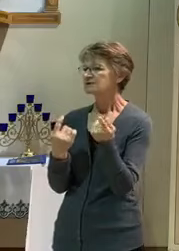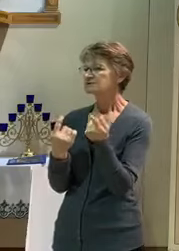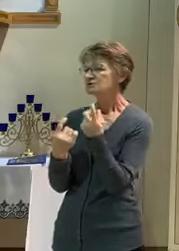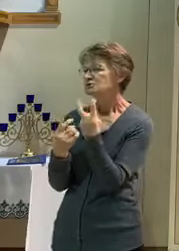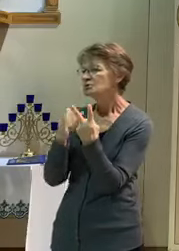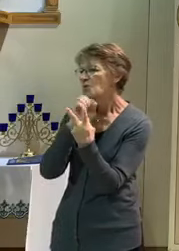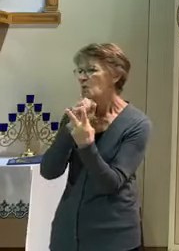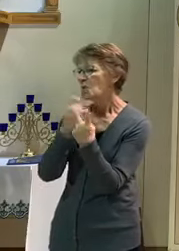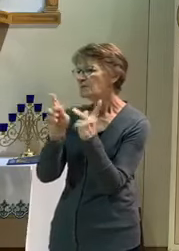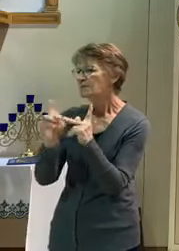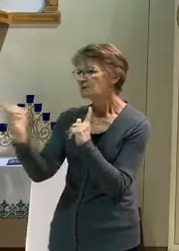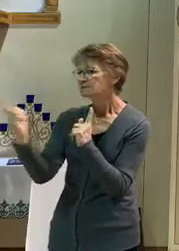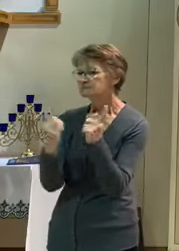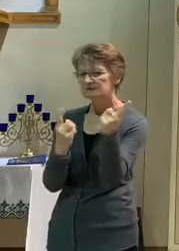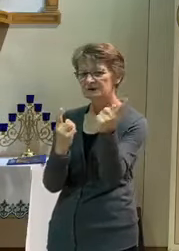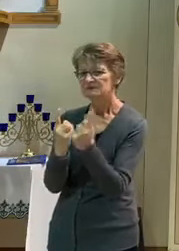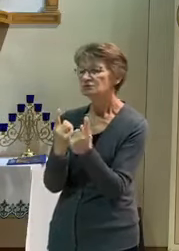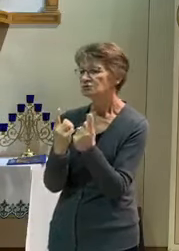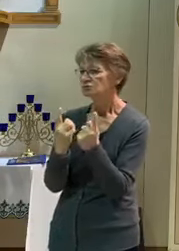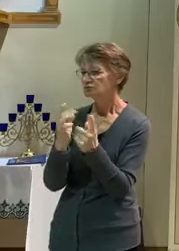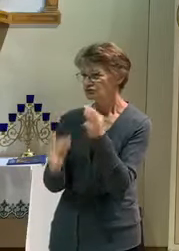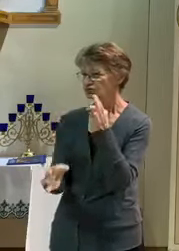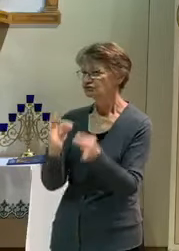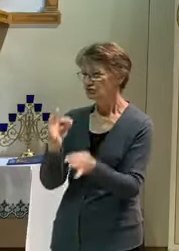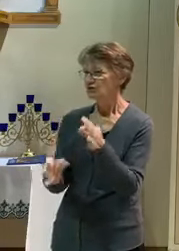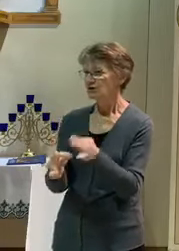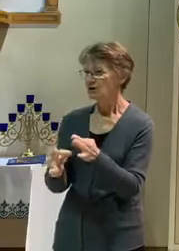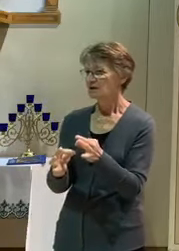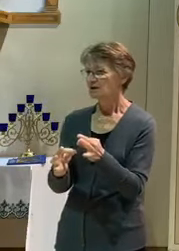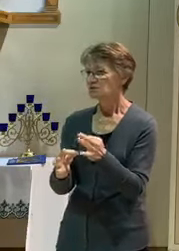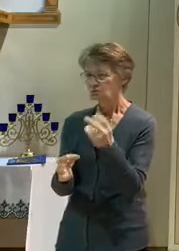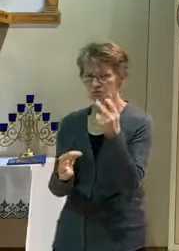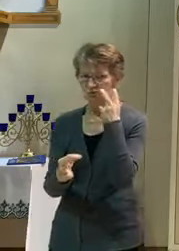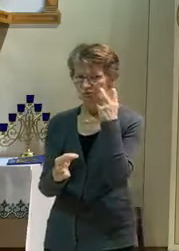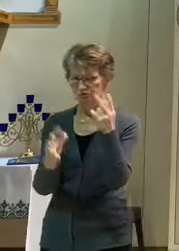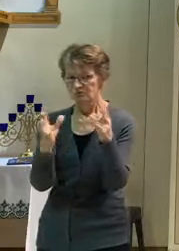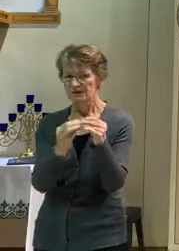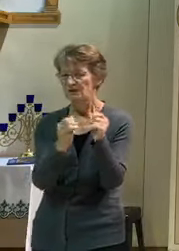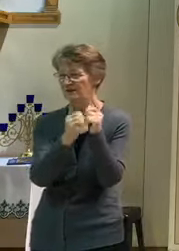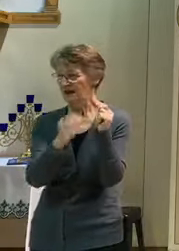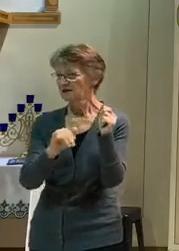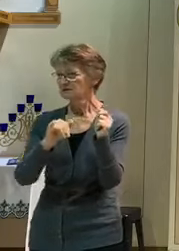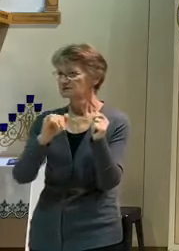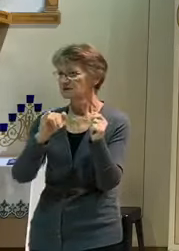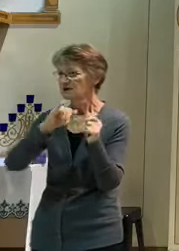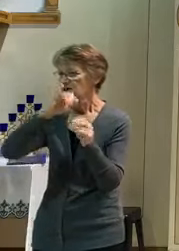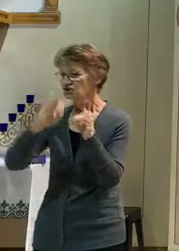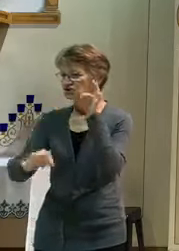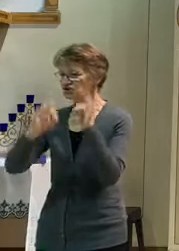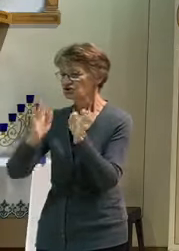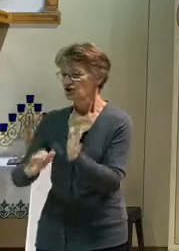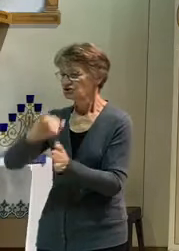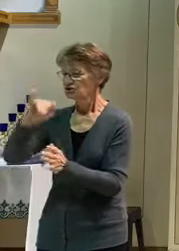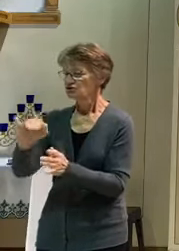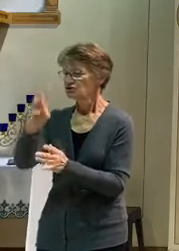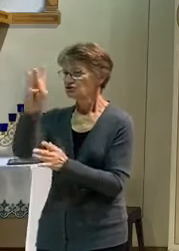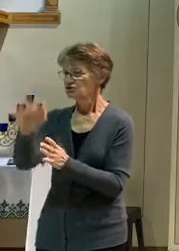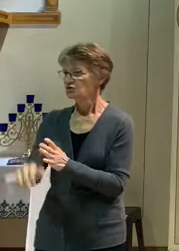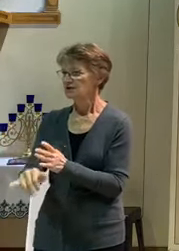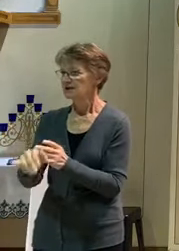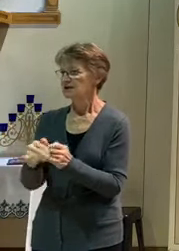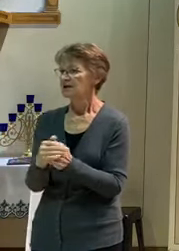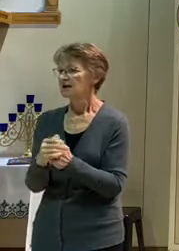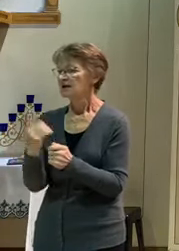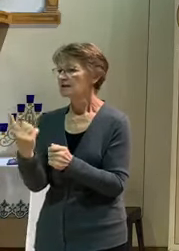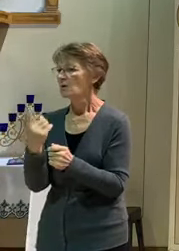old. Now, the 90-year-old had the car. She couldn't drive. The 80-year-old could drive, so was driving